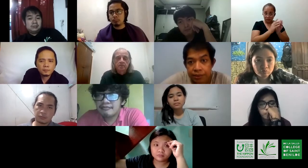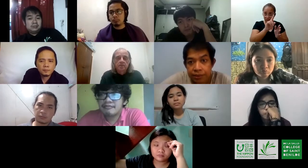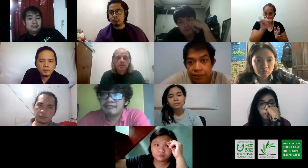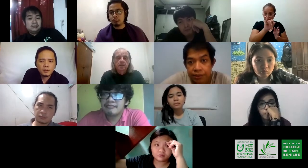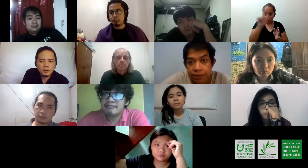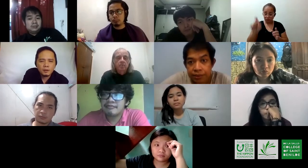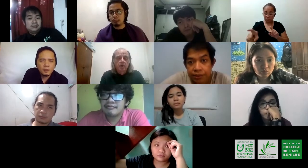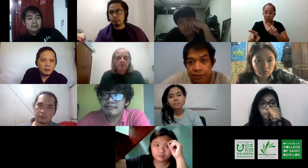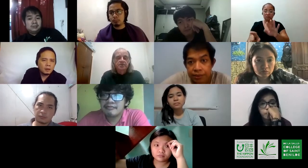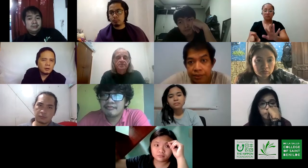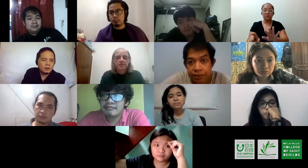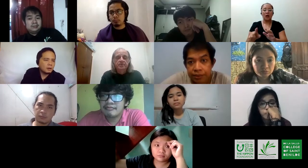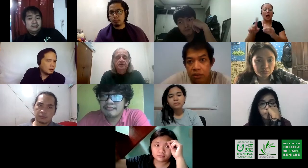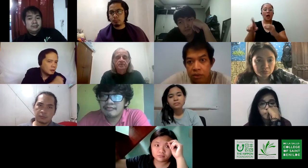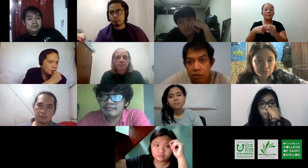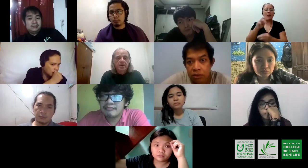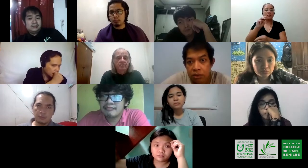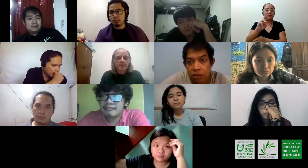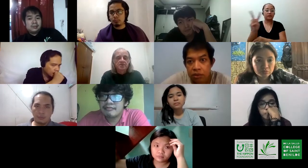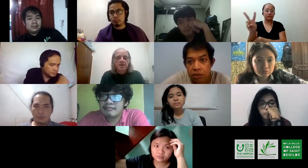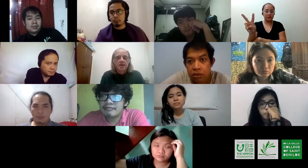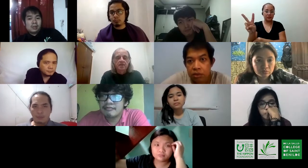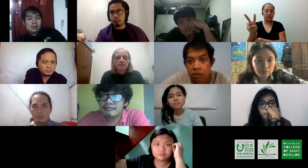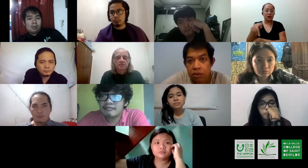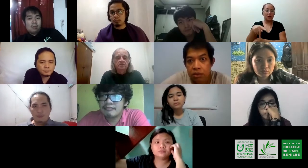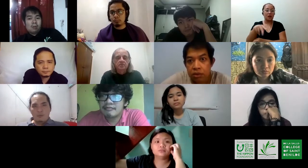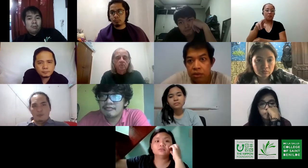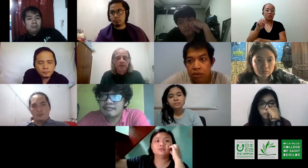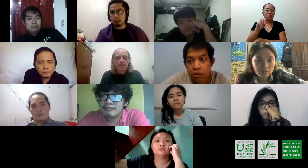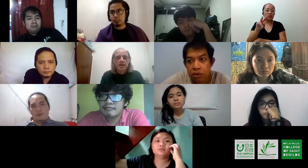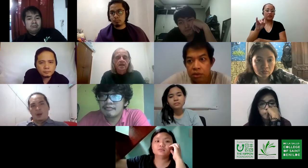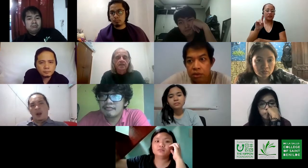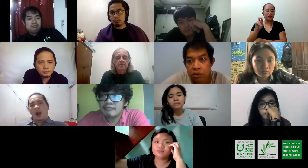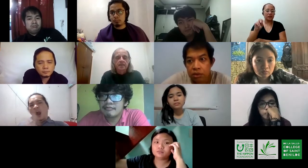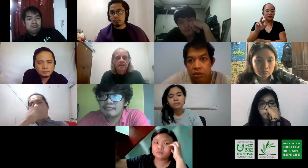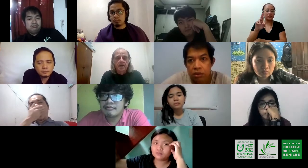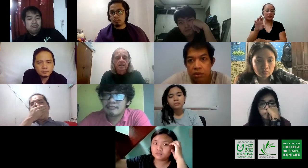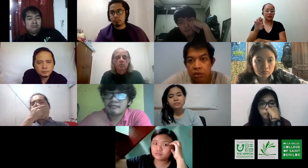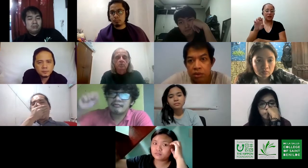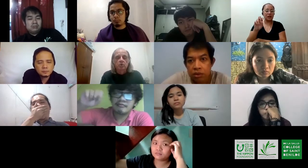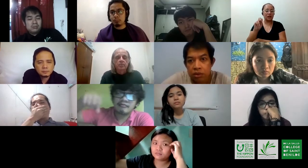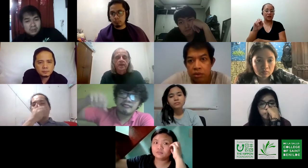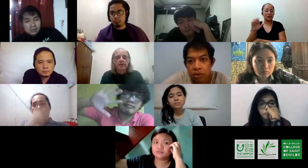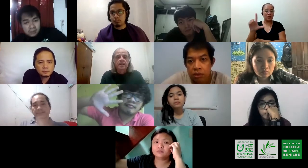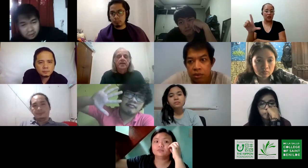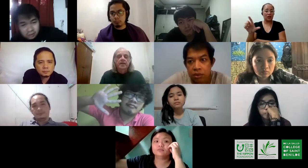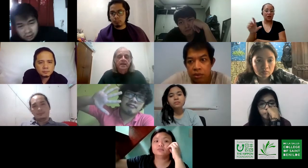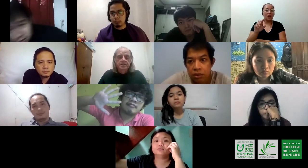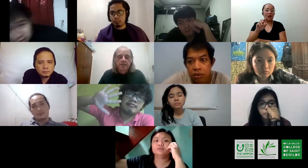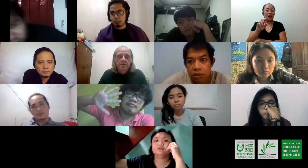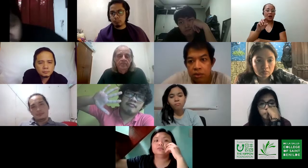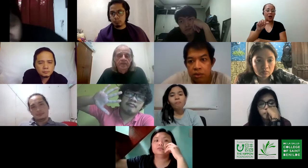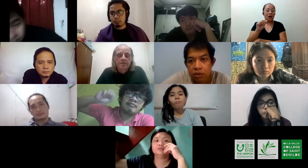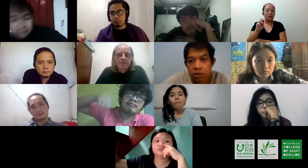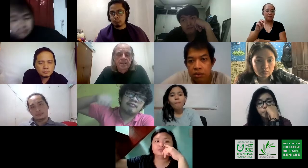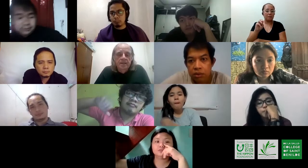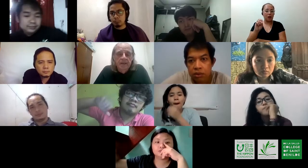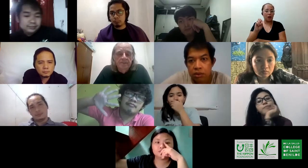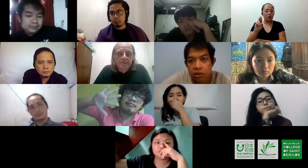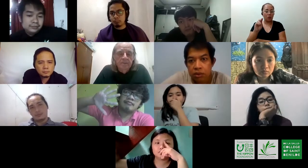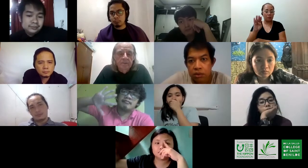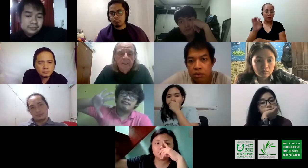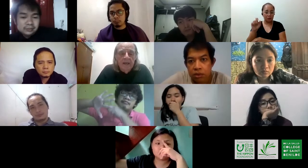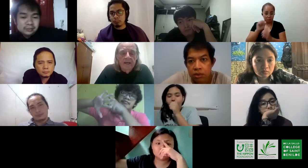about Martha's Vineyard, Providence Island, Rennell Island, and Atamorobe, is it going to be the